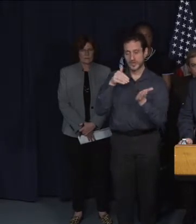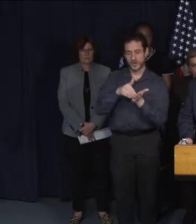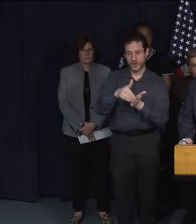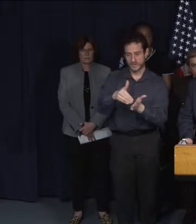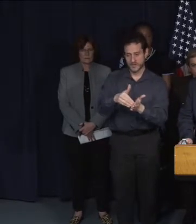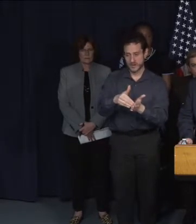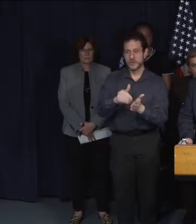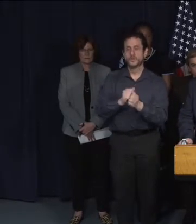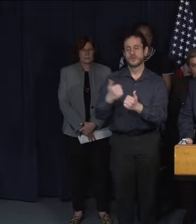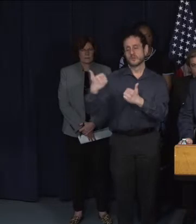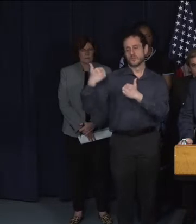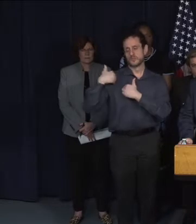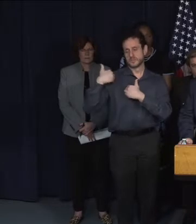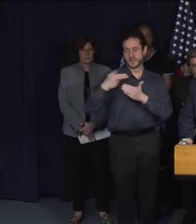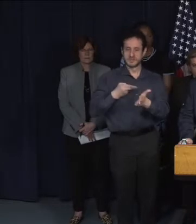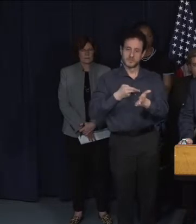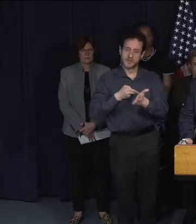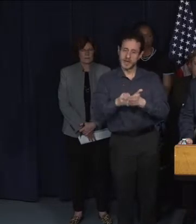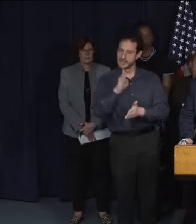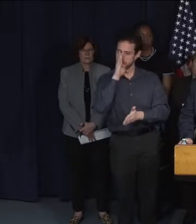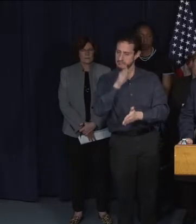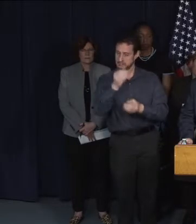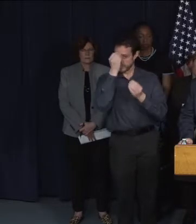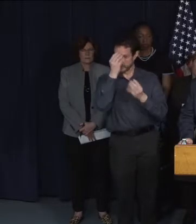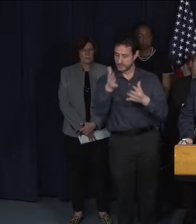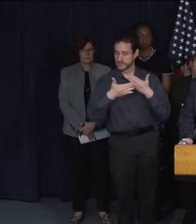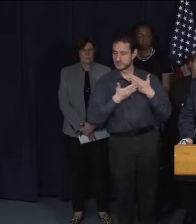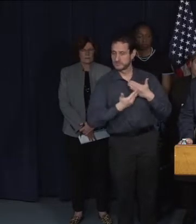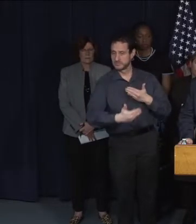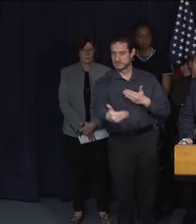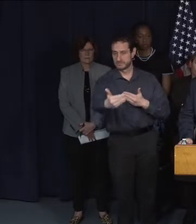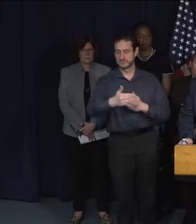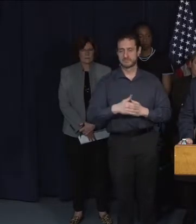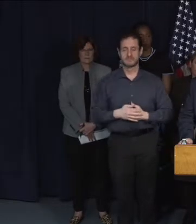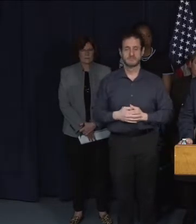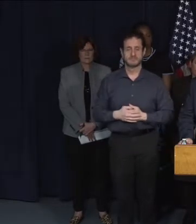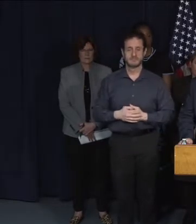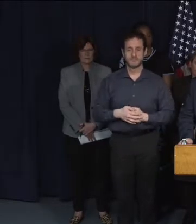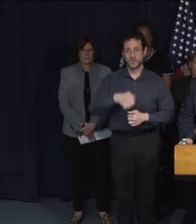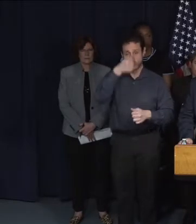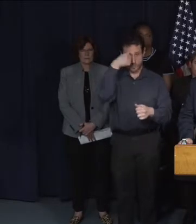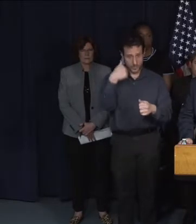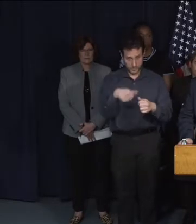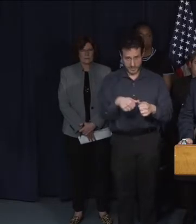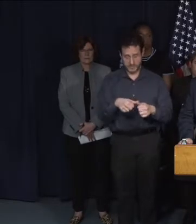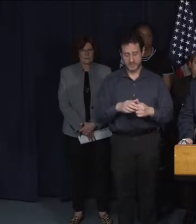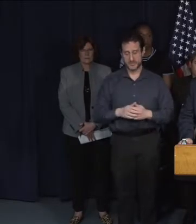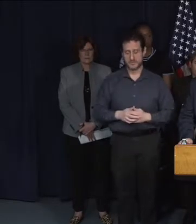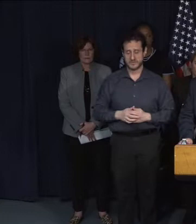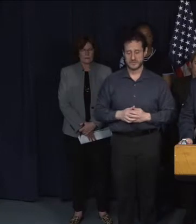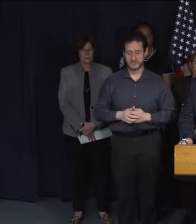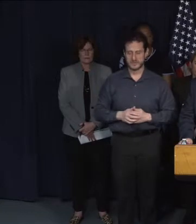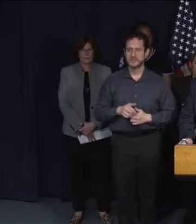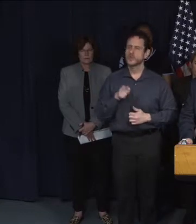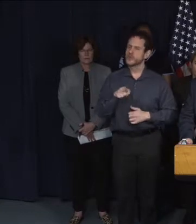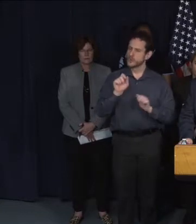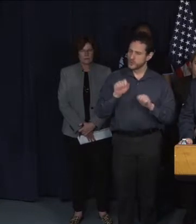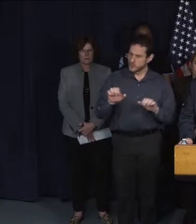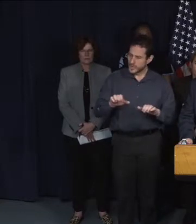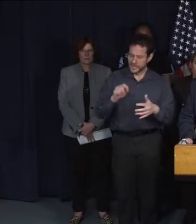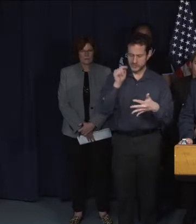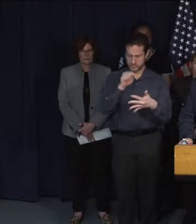responsibly, and honestly as we move forward. Remember that there are things that you can do to